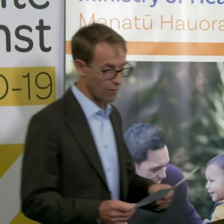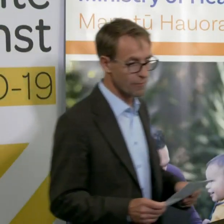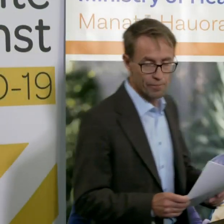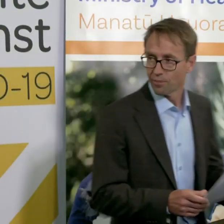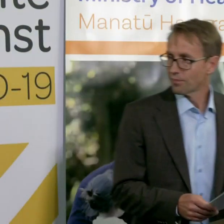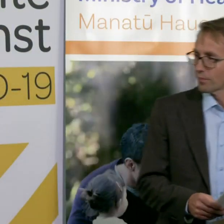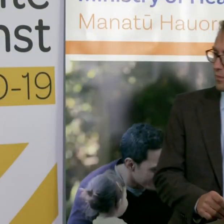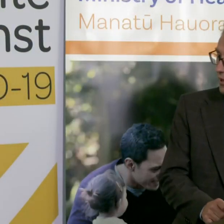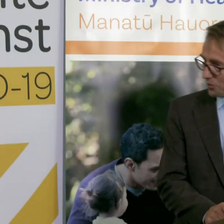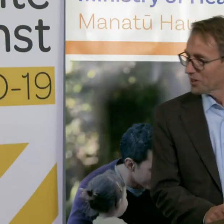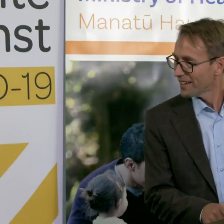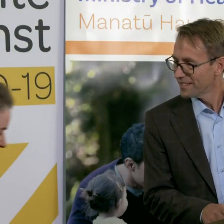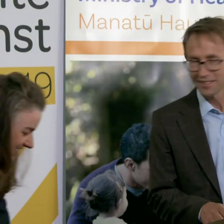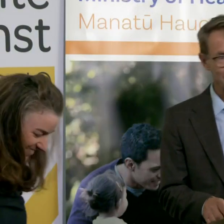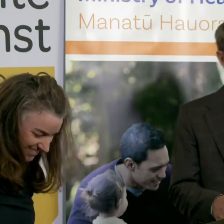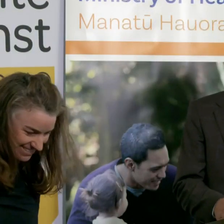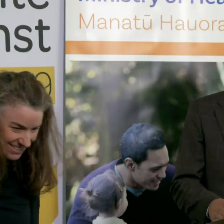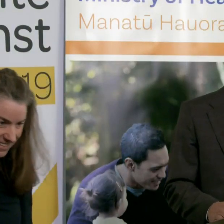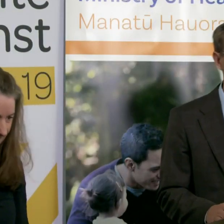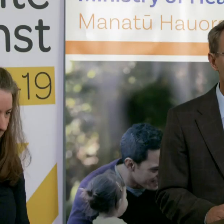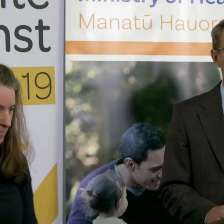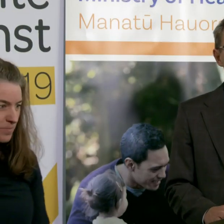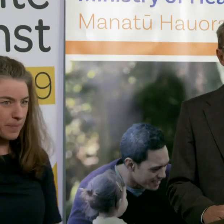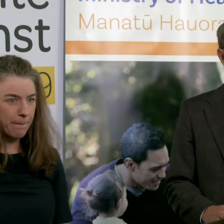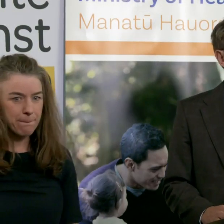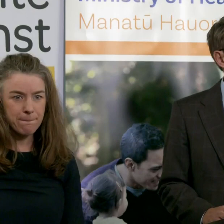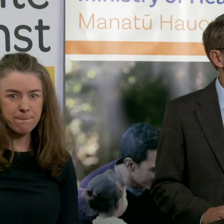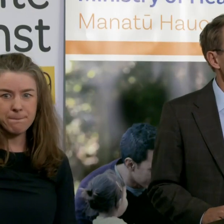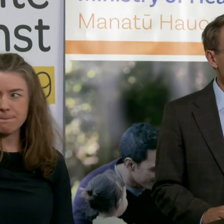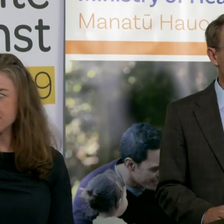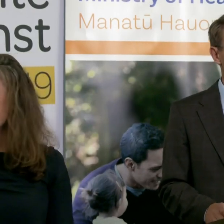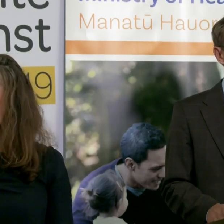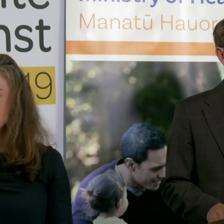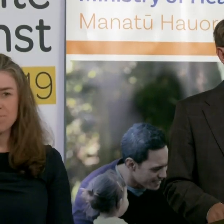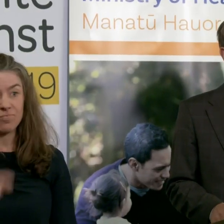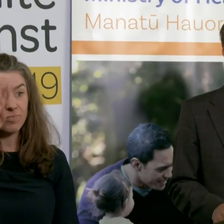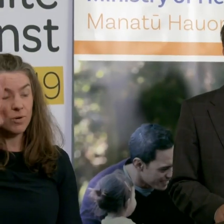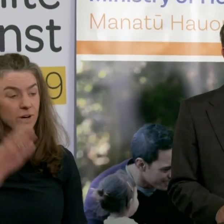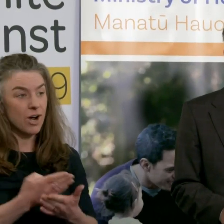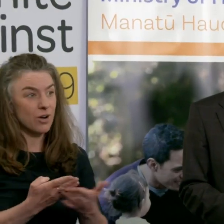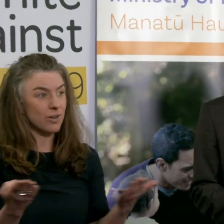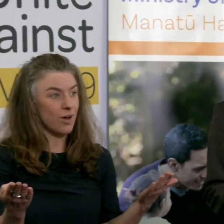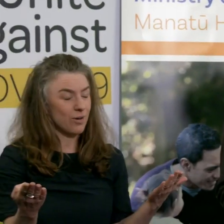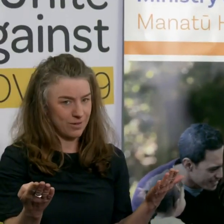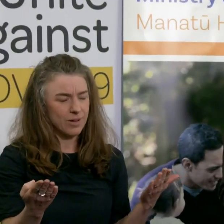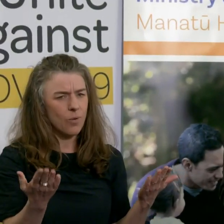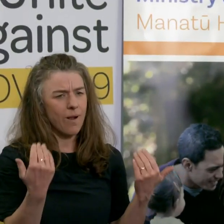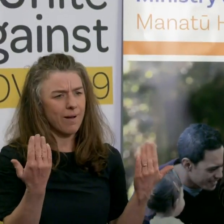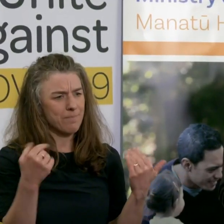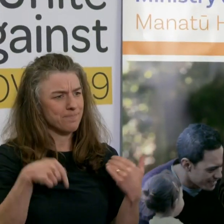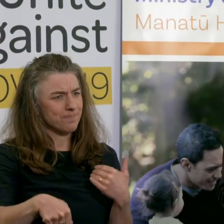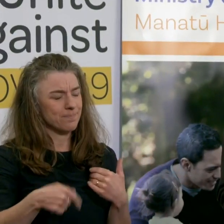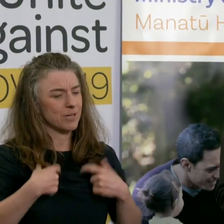about the noise doubled this week to almost 80 by Wednesday. However, Mr Price says the noise complaints are low compared to complaints